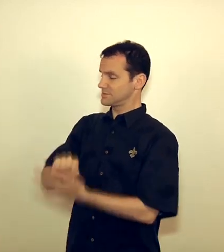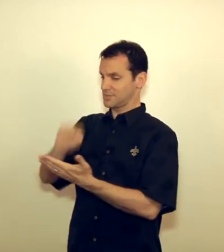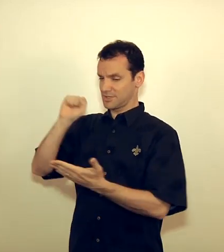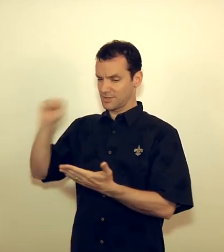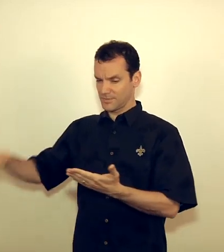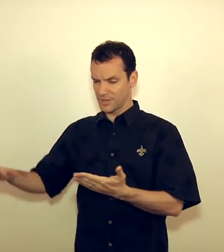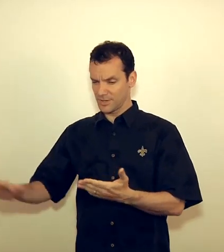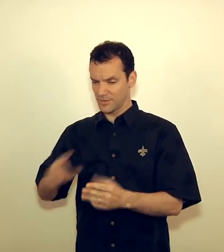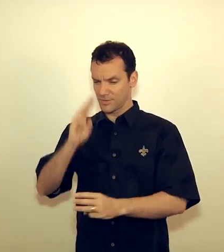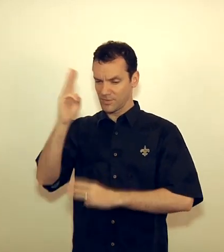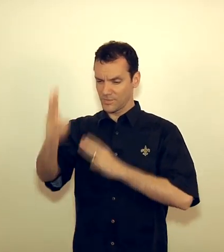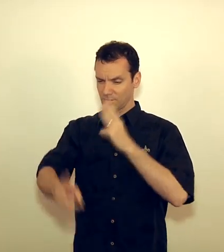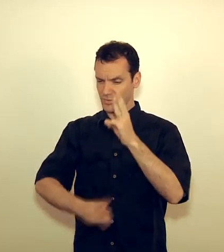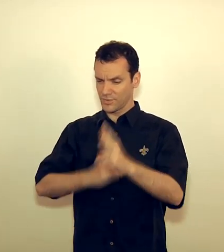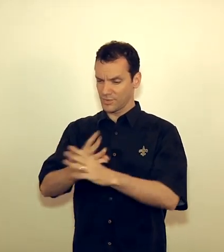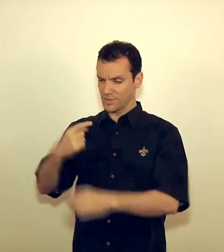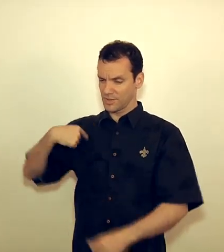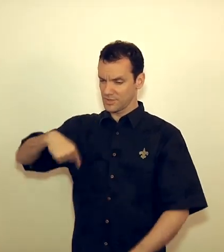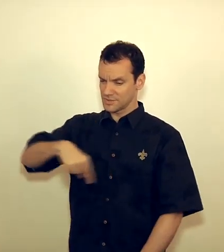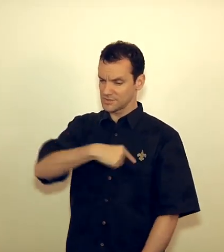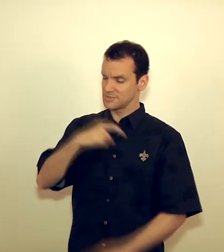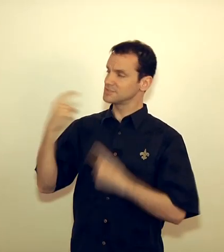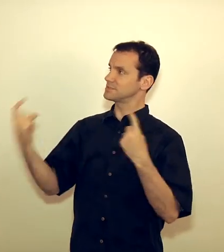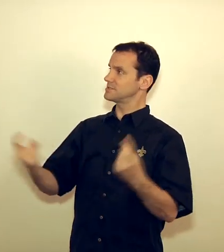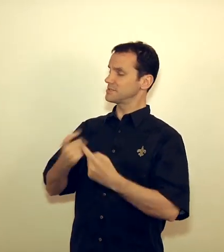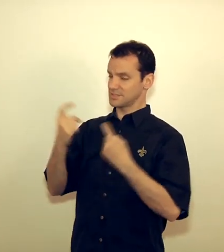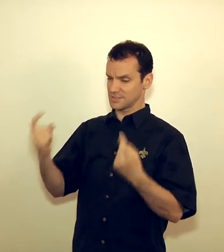You take away the sins of the world.